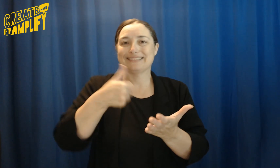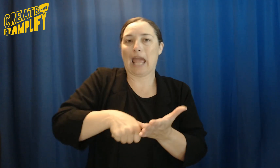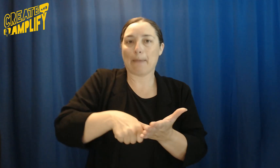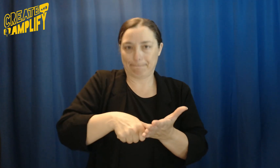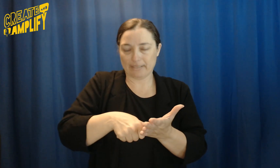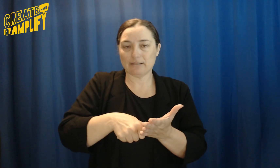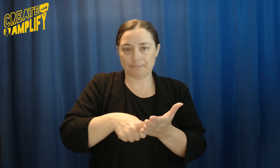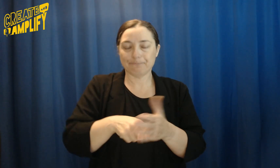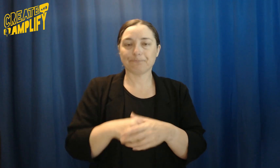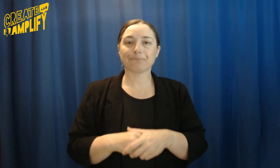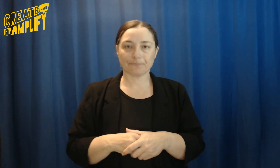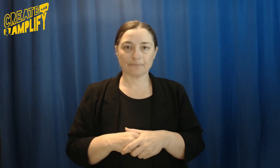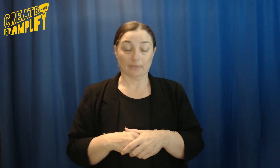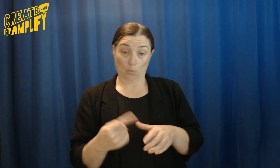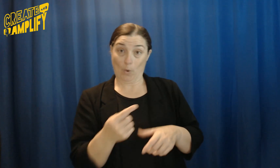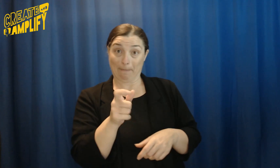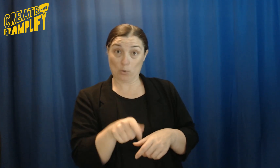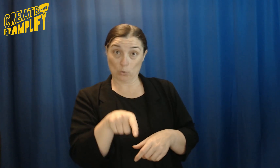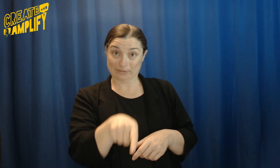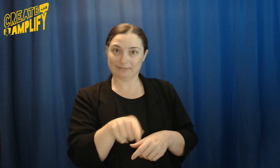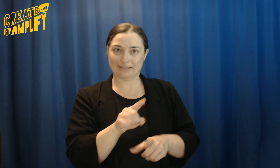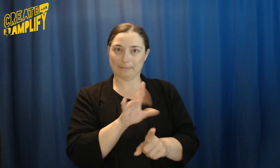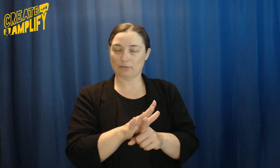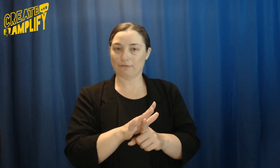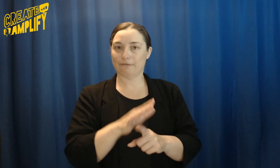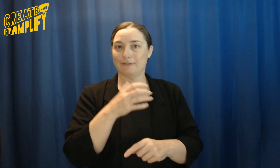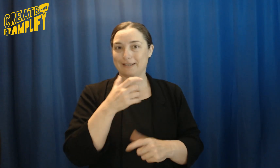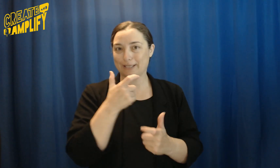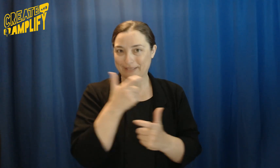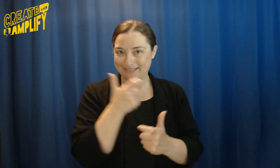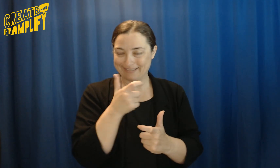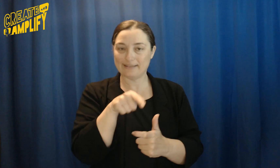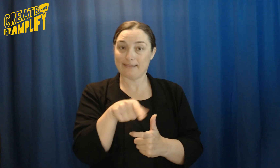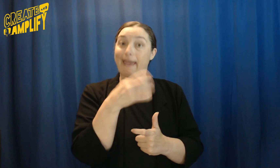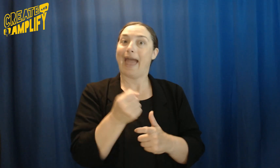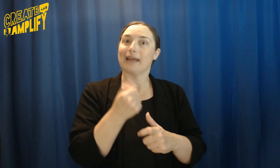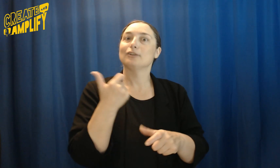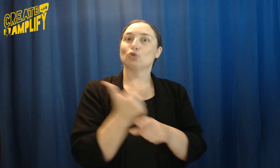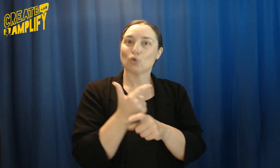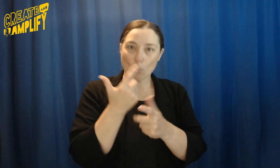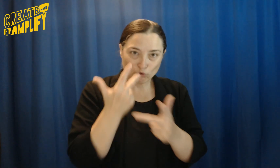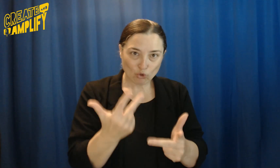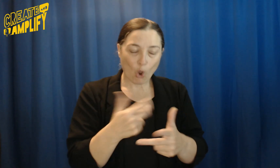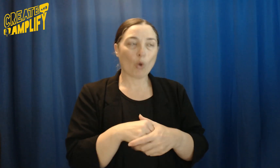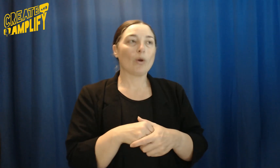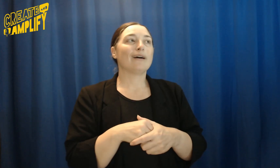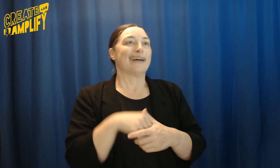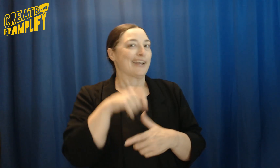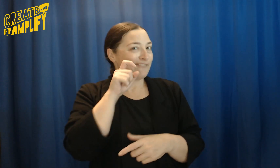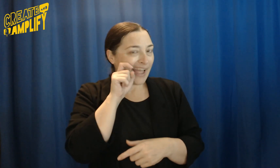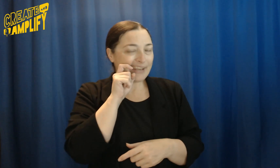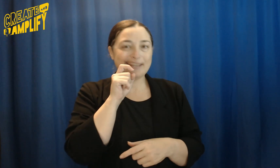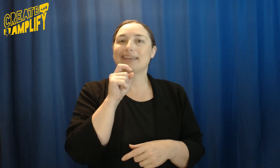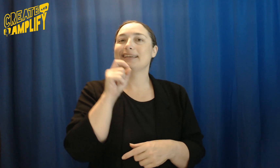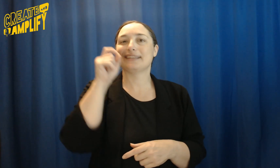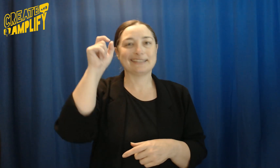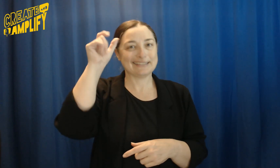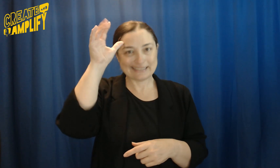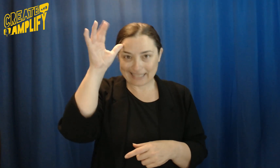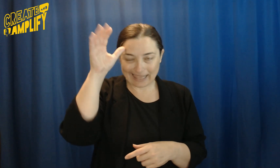a comedian, and she had a little talk show. It was so funny, so silly, and she'd have guests